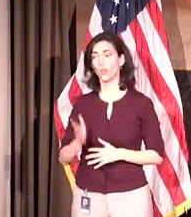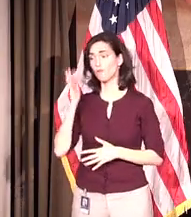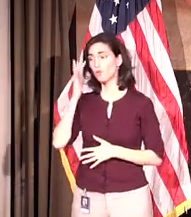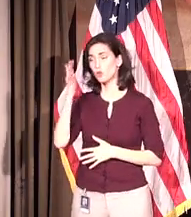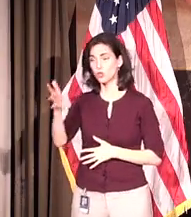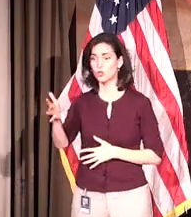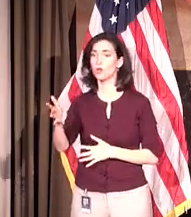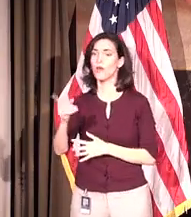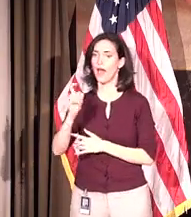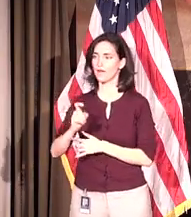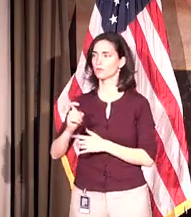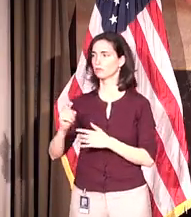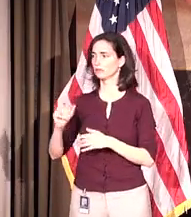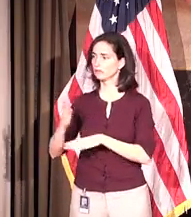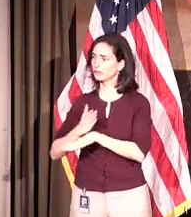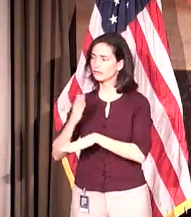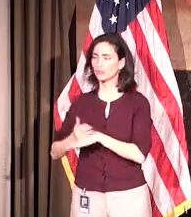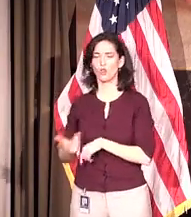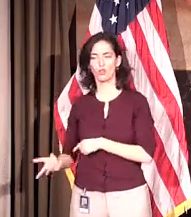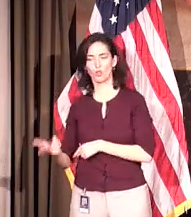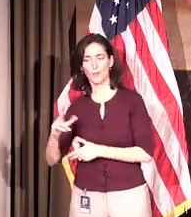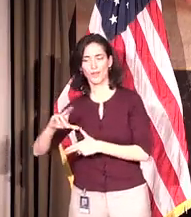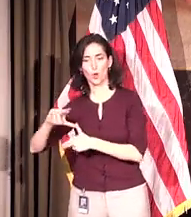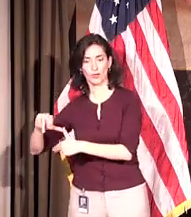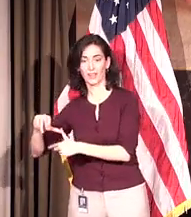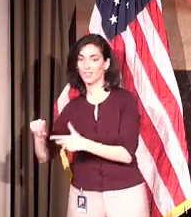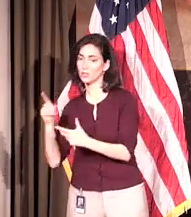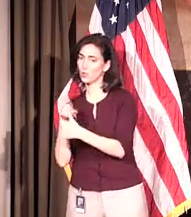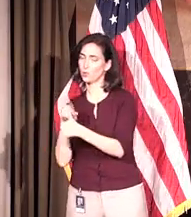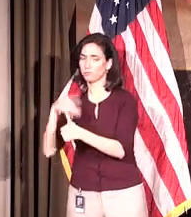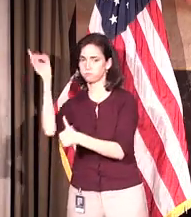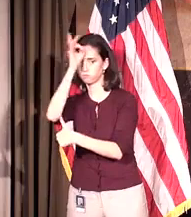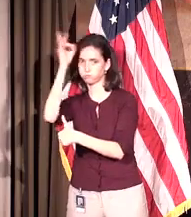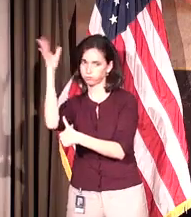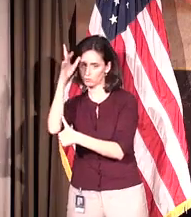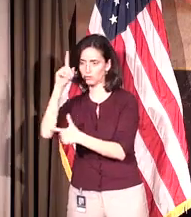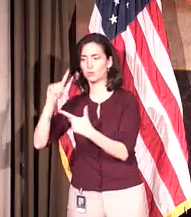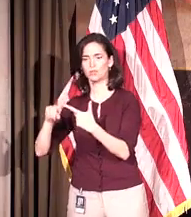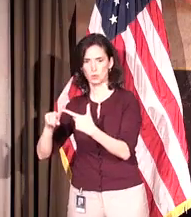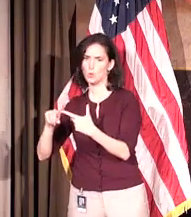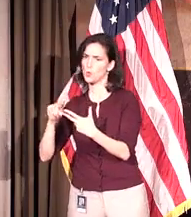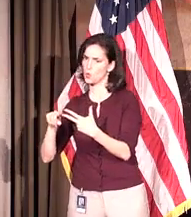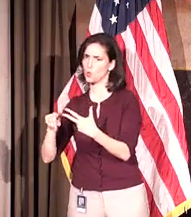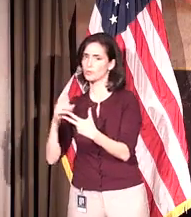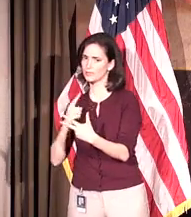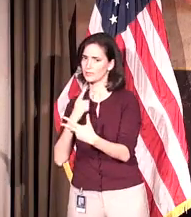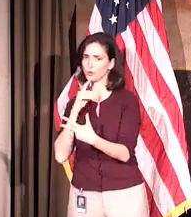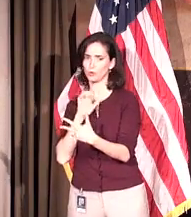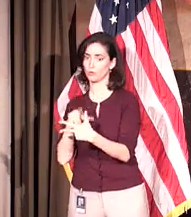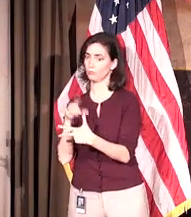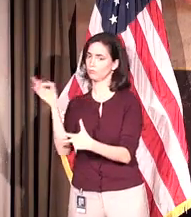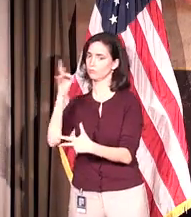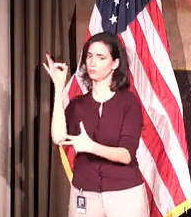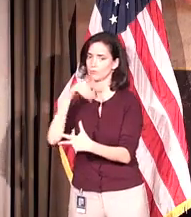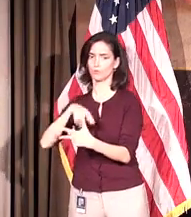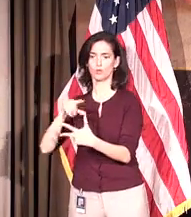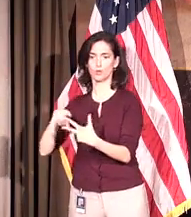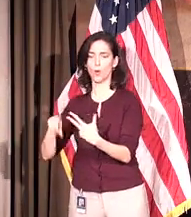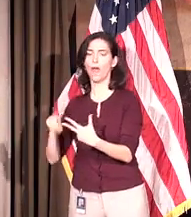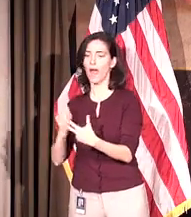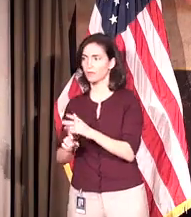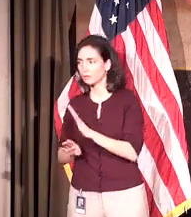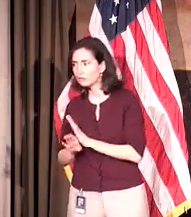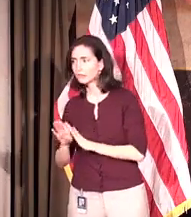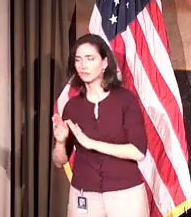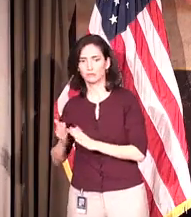3 hurricanes, one of which was extremely devastating, and the other 2 were very serious as well. But